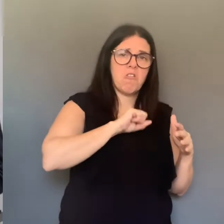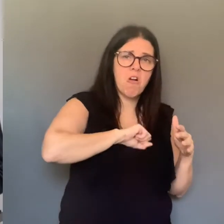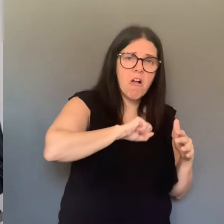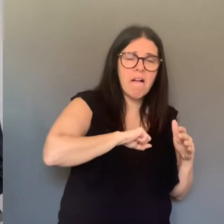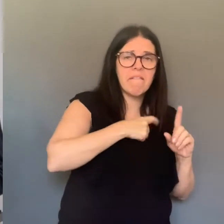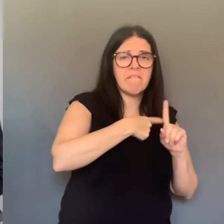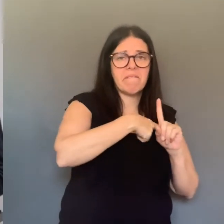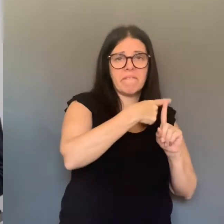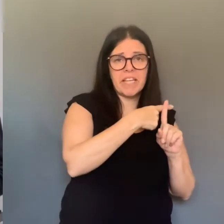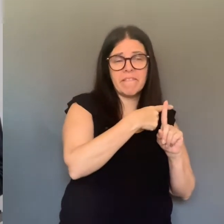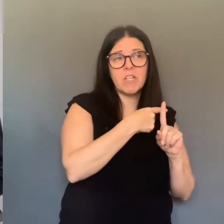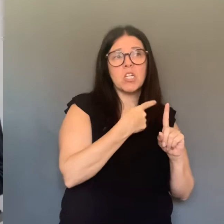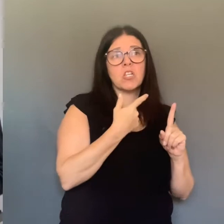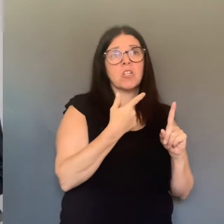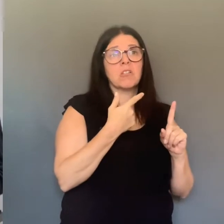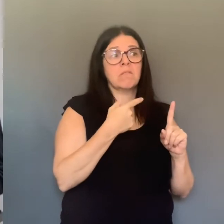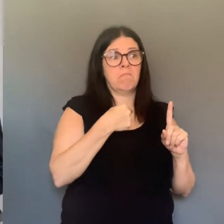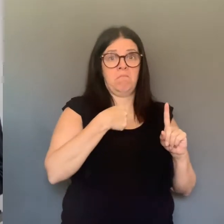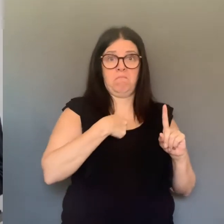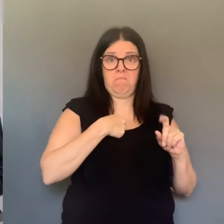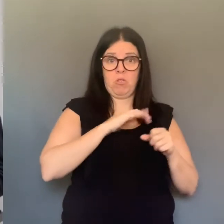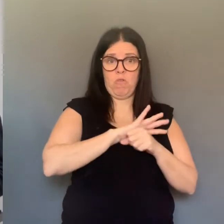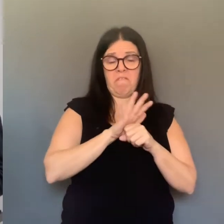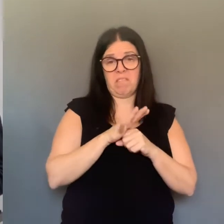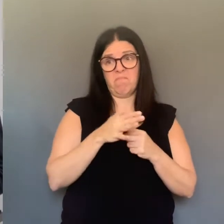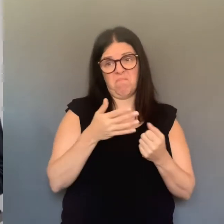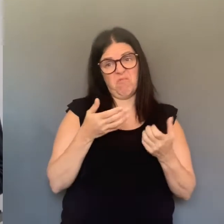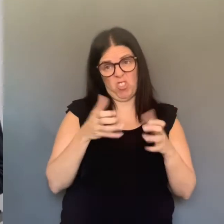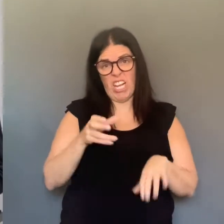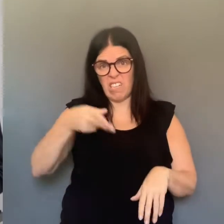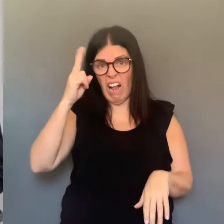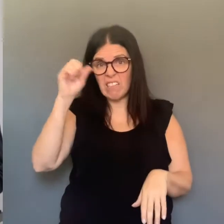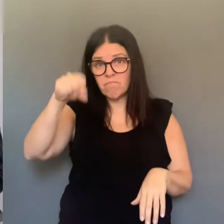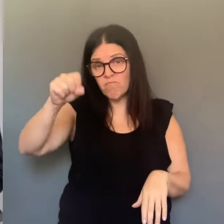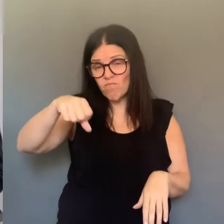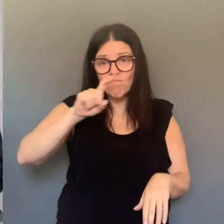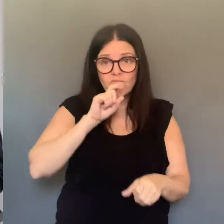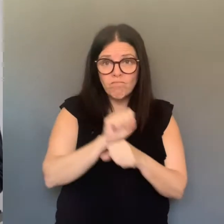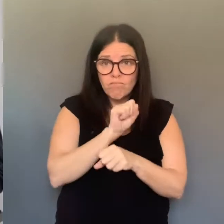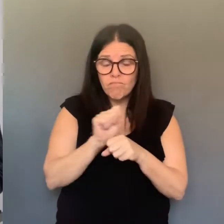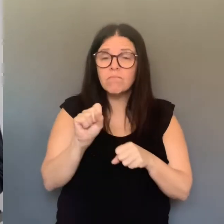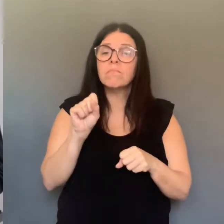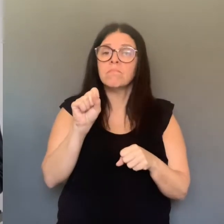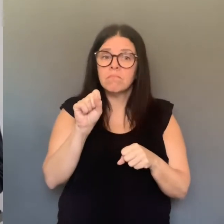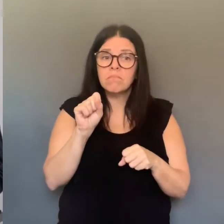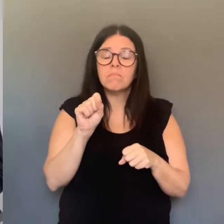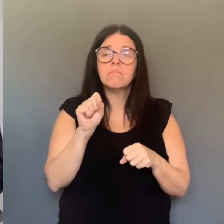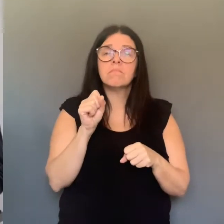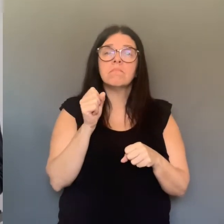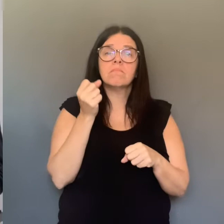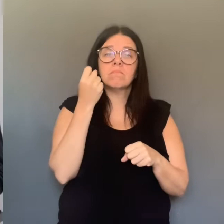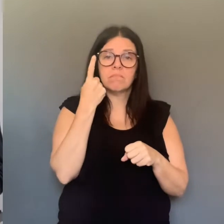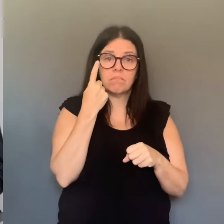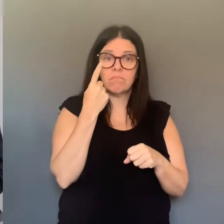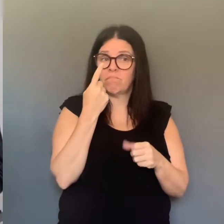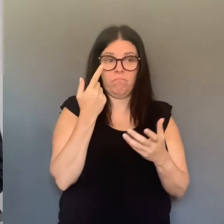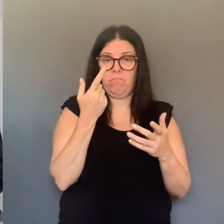availability probability for anyone in our community. At this stage, if you are someone who